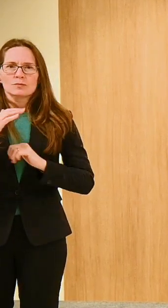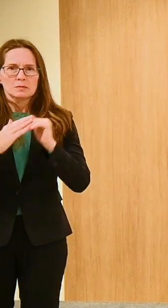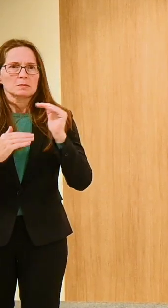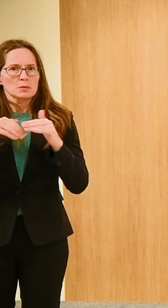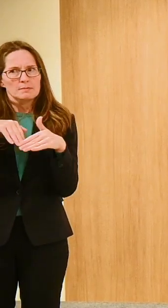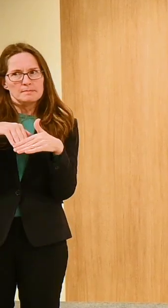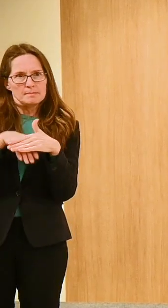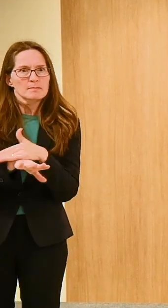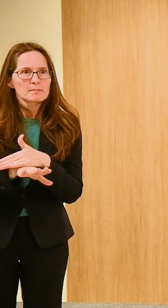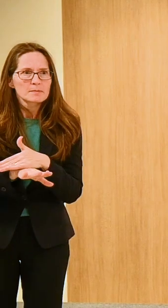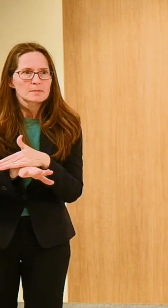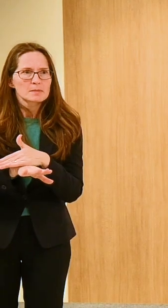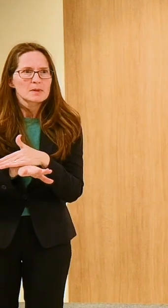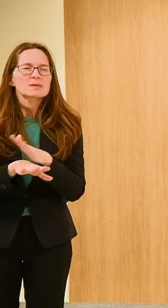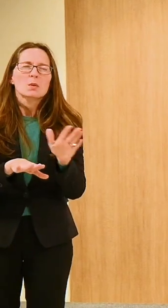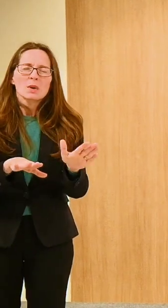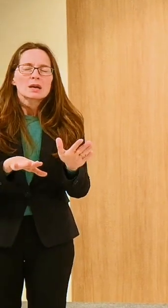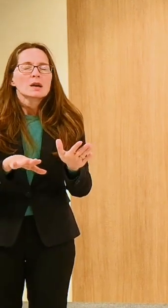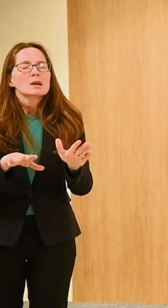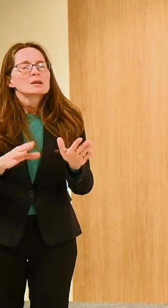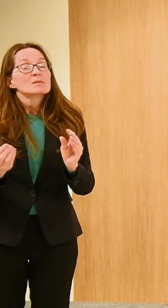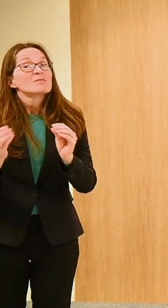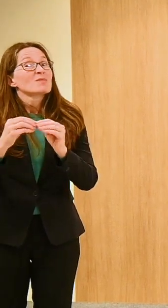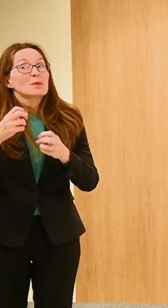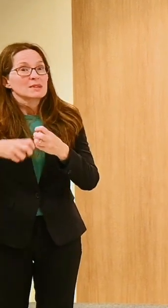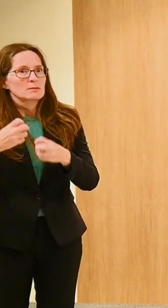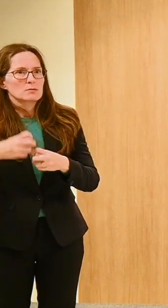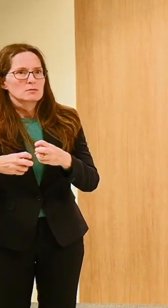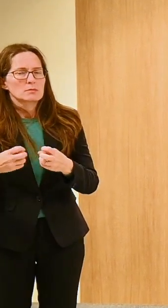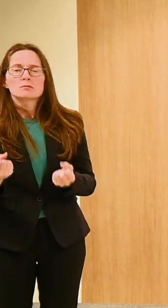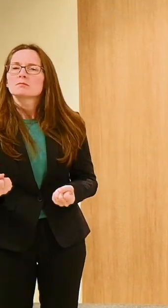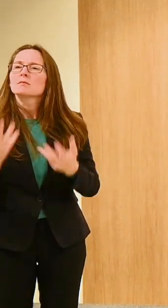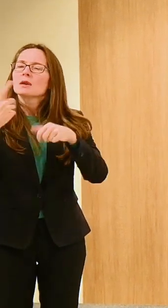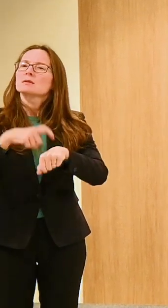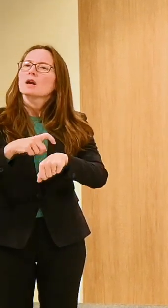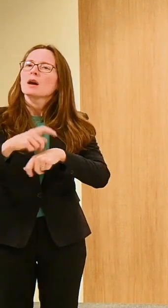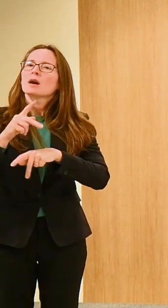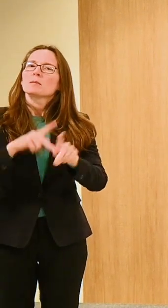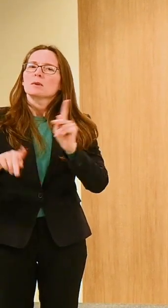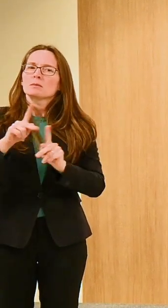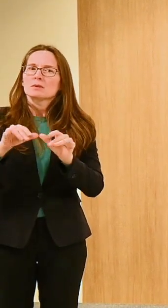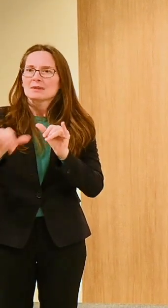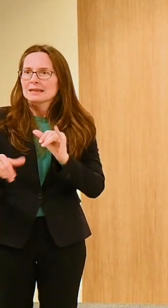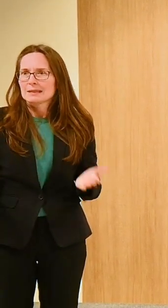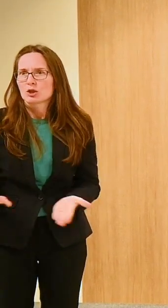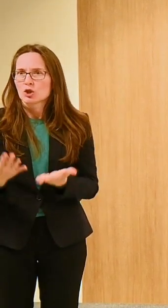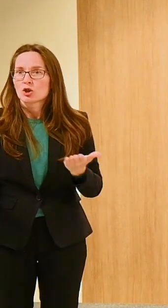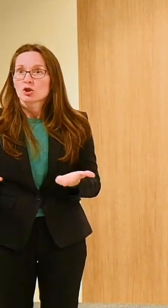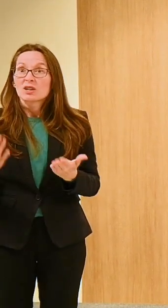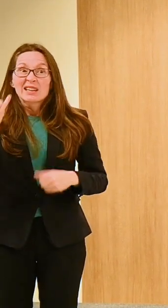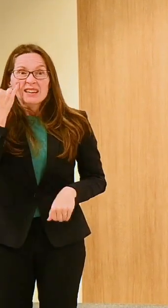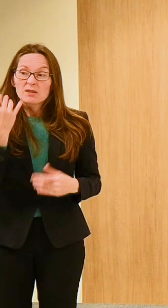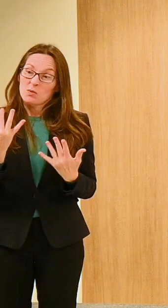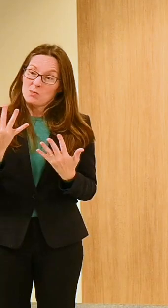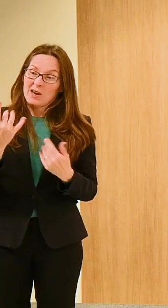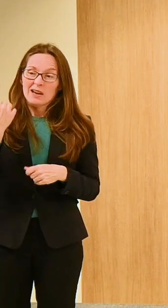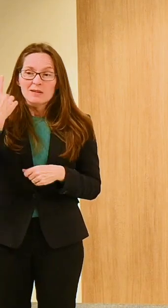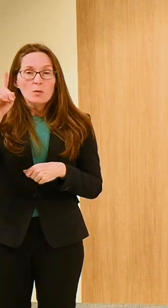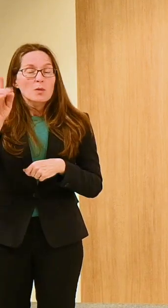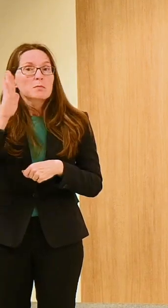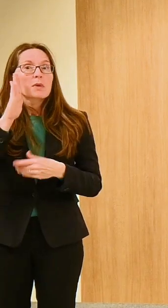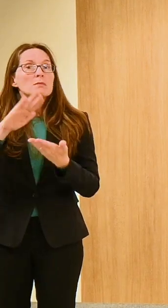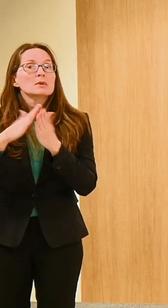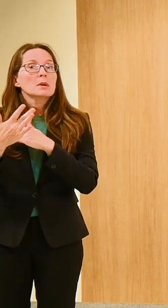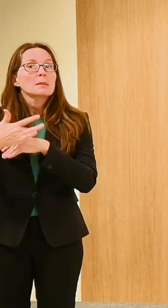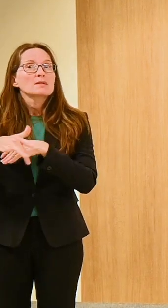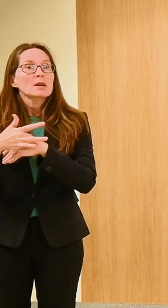amount of time they spend, which can be a long time if you're waiting for a bed. If you're going to be admitted to the hospital, you may be